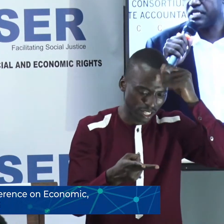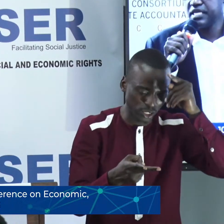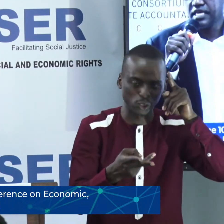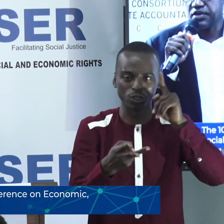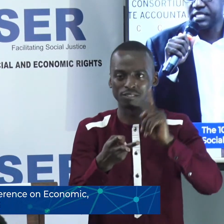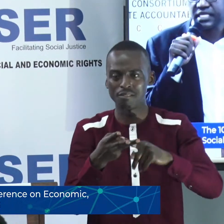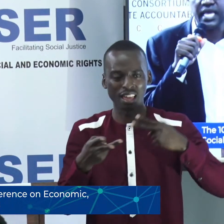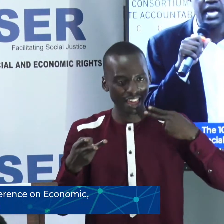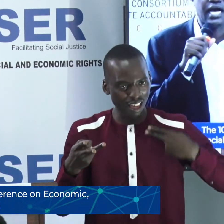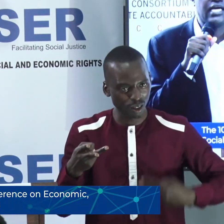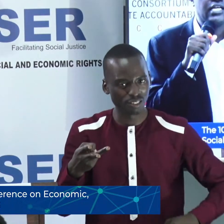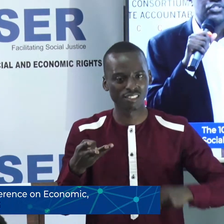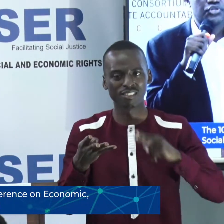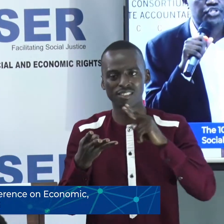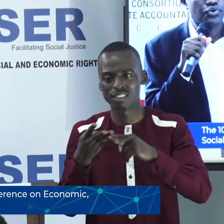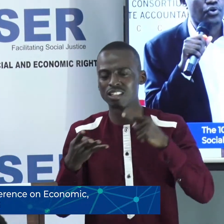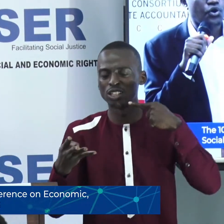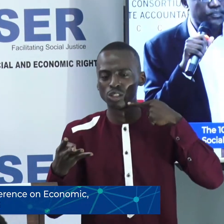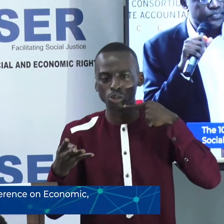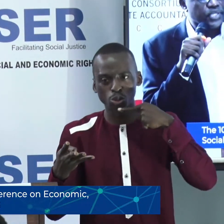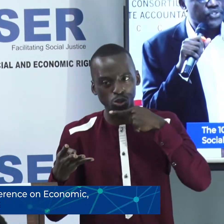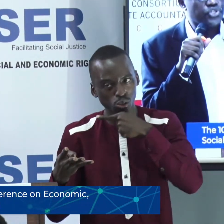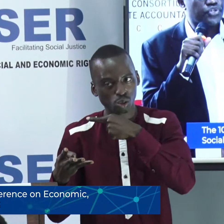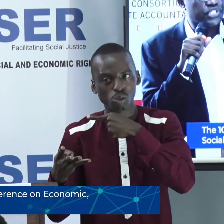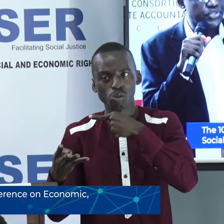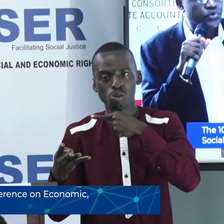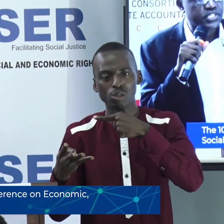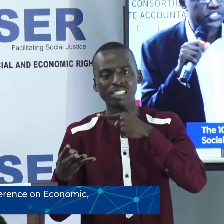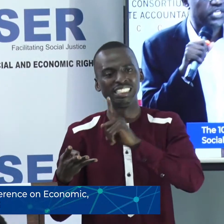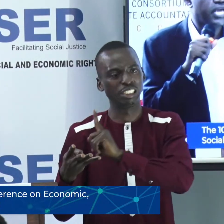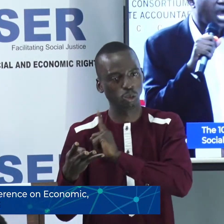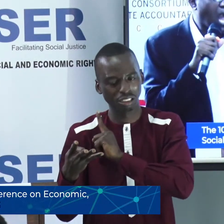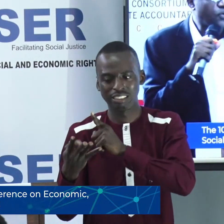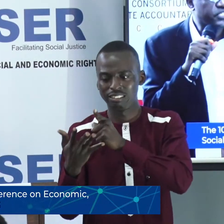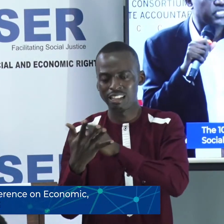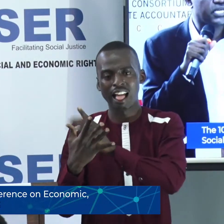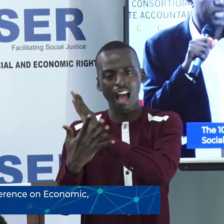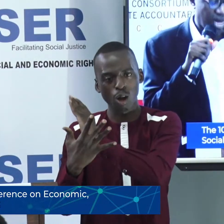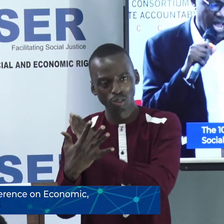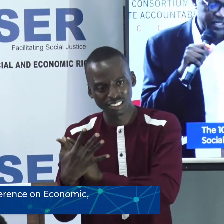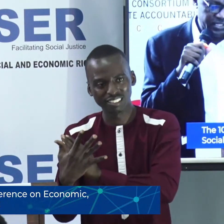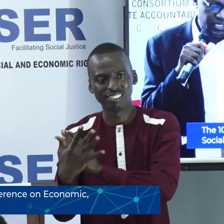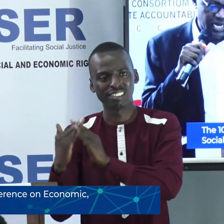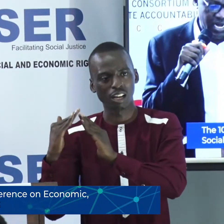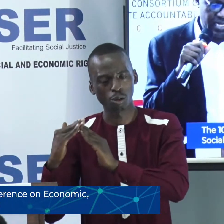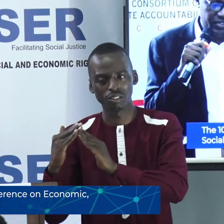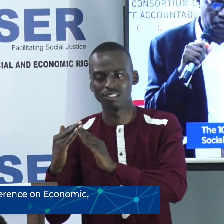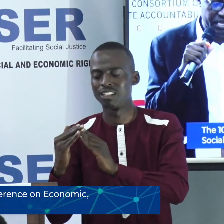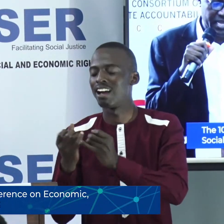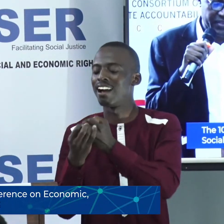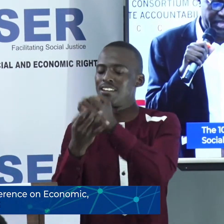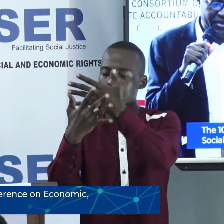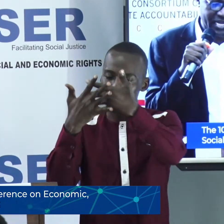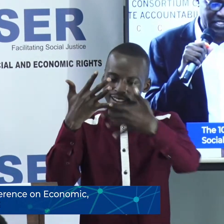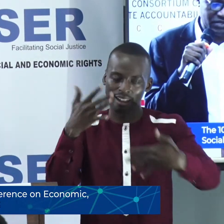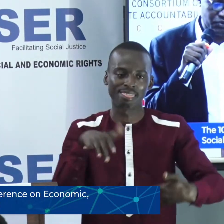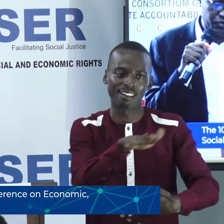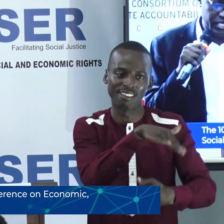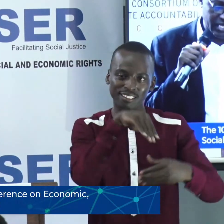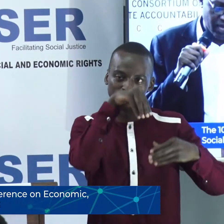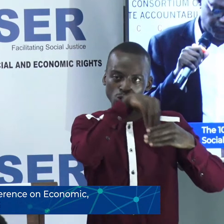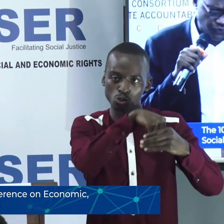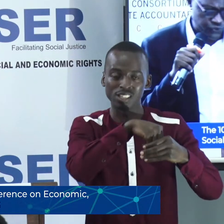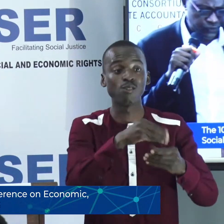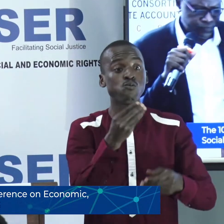education, healthcare, social security, housing, and so many other areas,